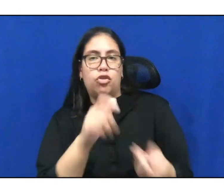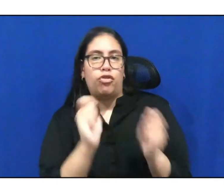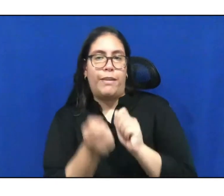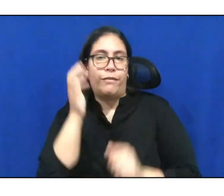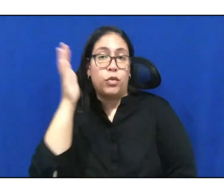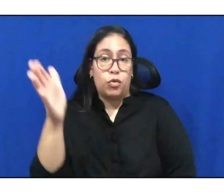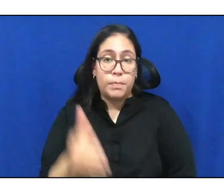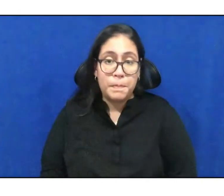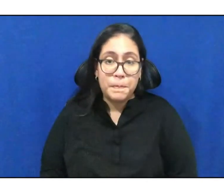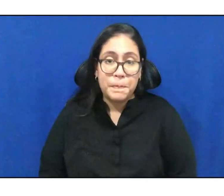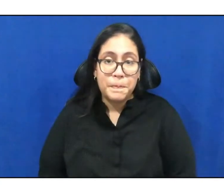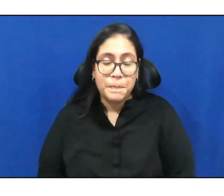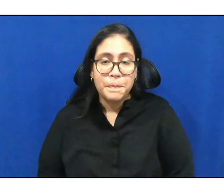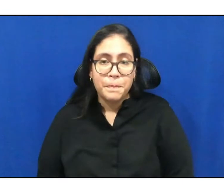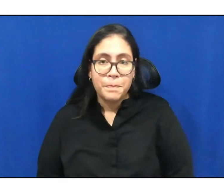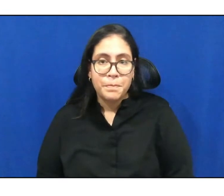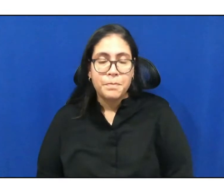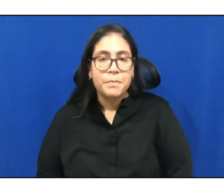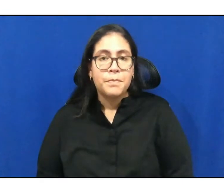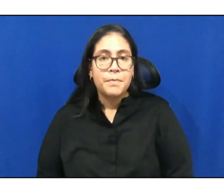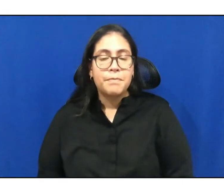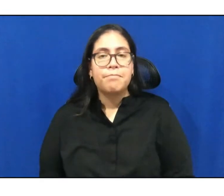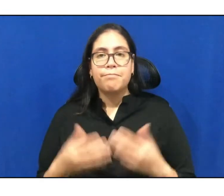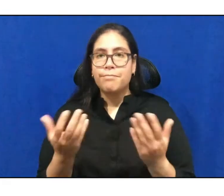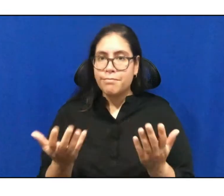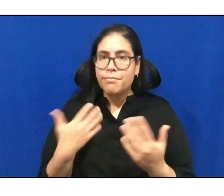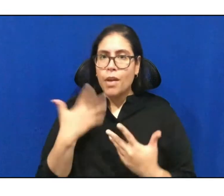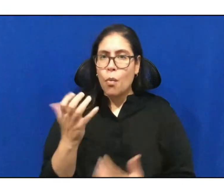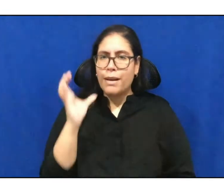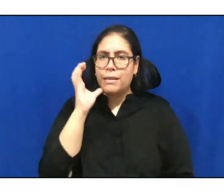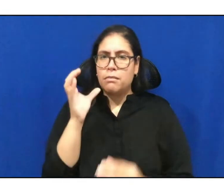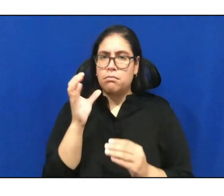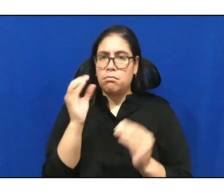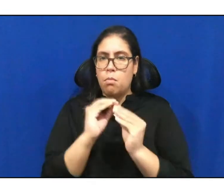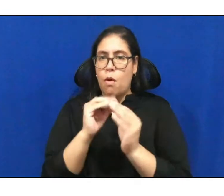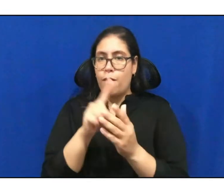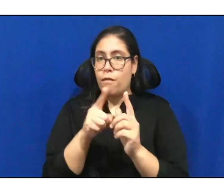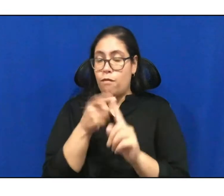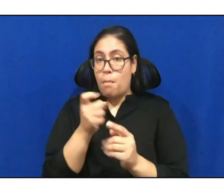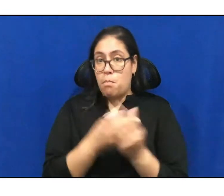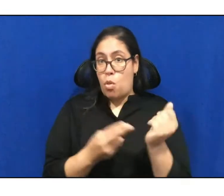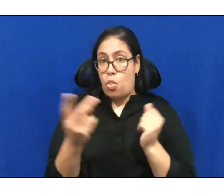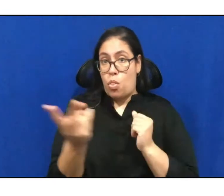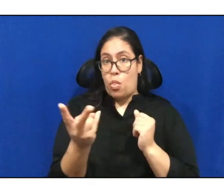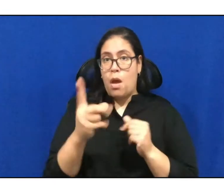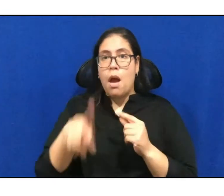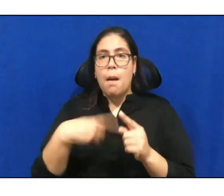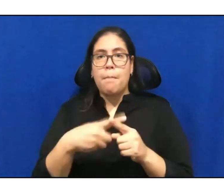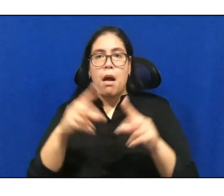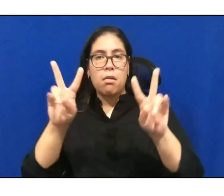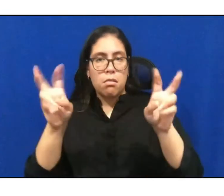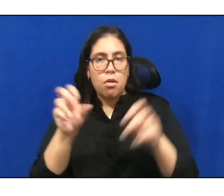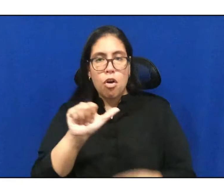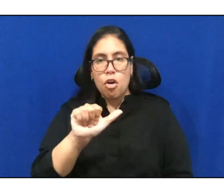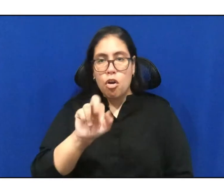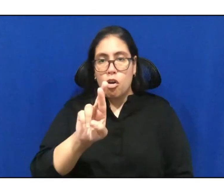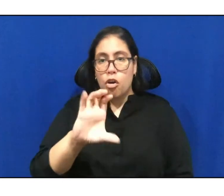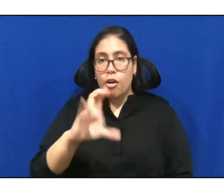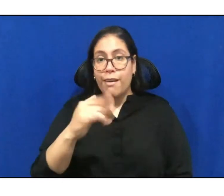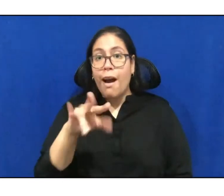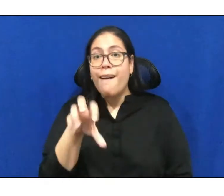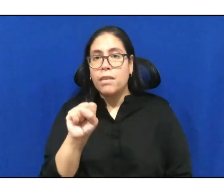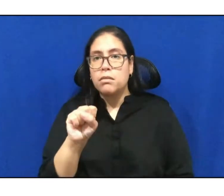I would love to hear more from both of you about archives, about we say